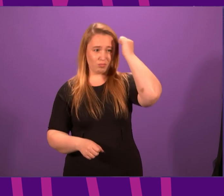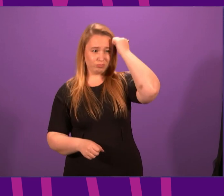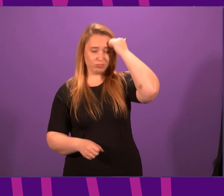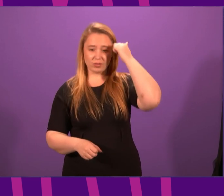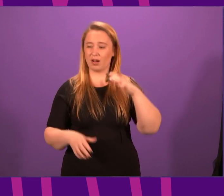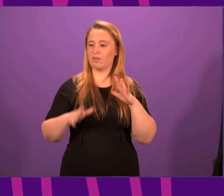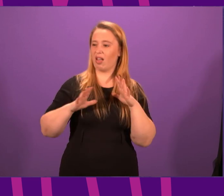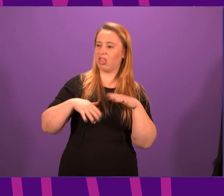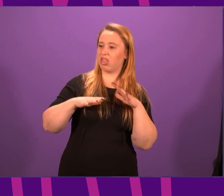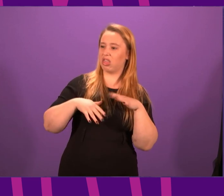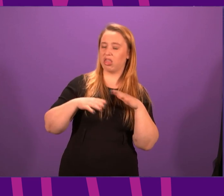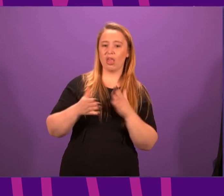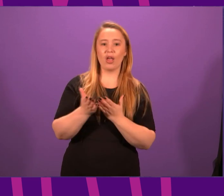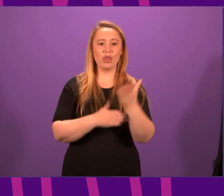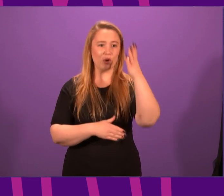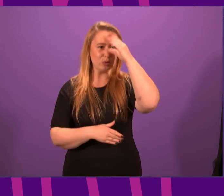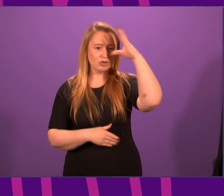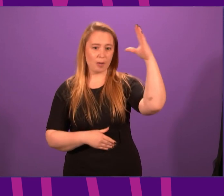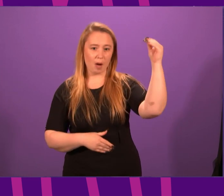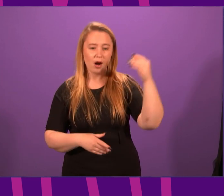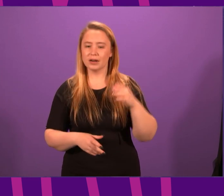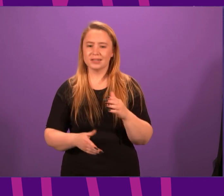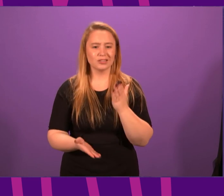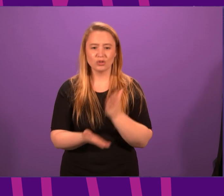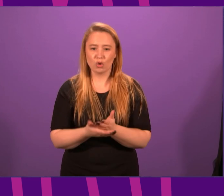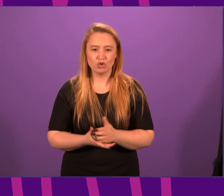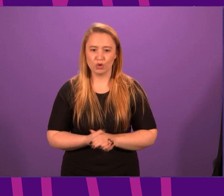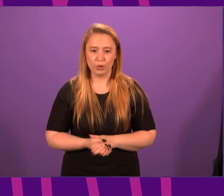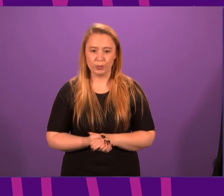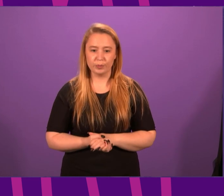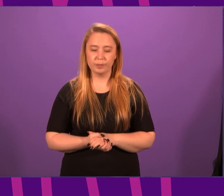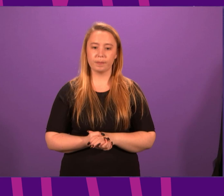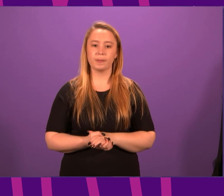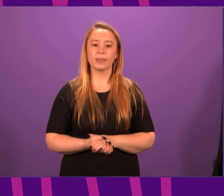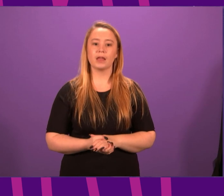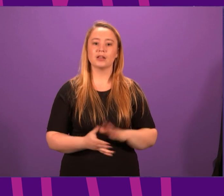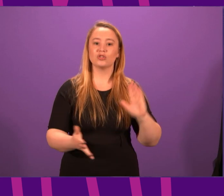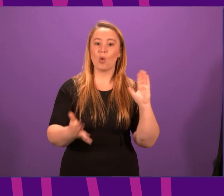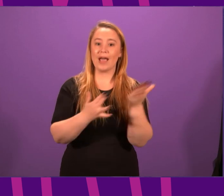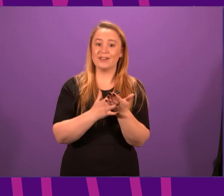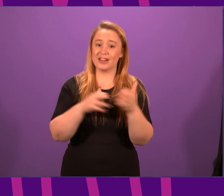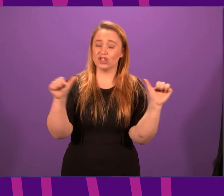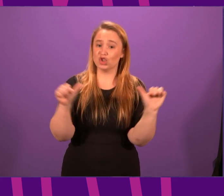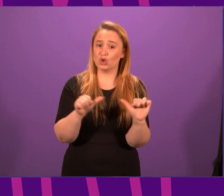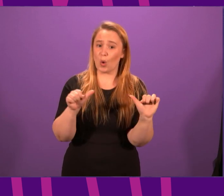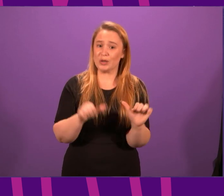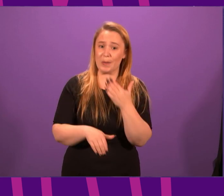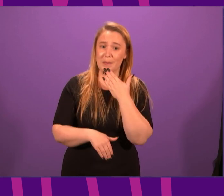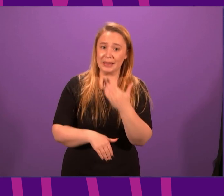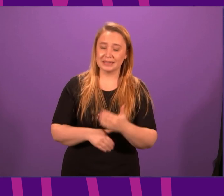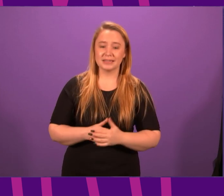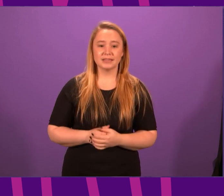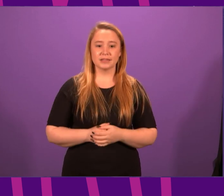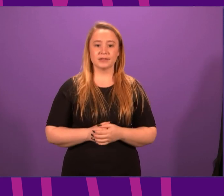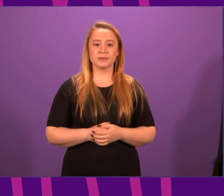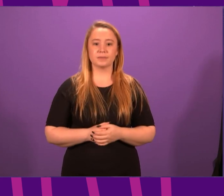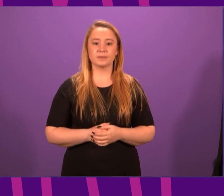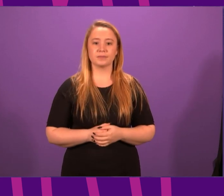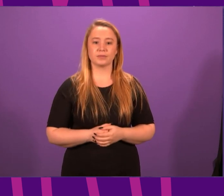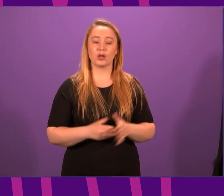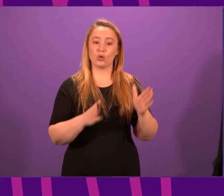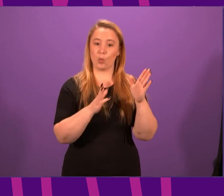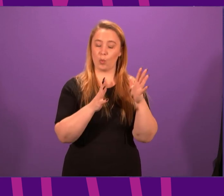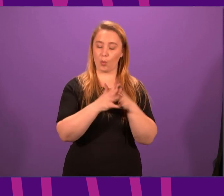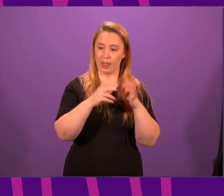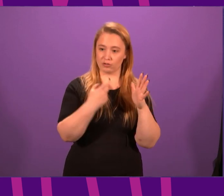we said and did over the summer months. Can I ask the interventions be kept a bit shorter, please? Willie Rennie. I'm sorry